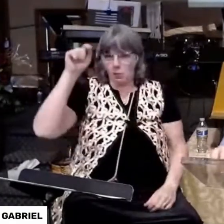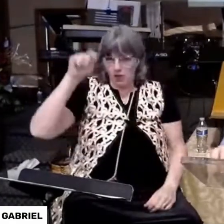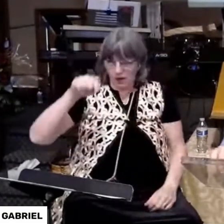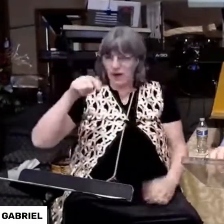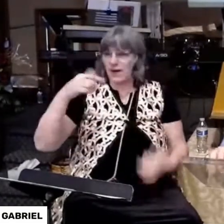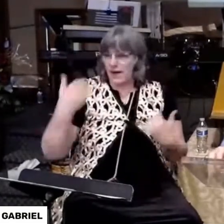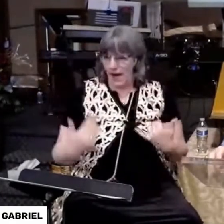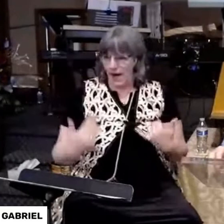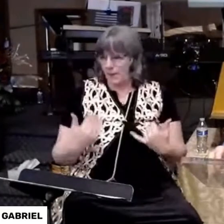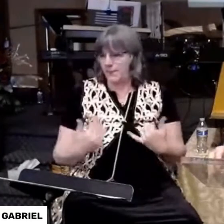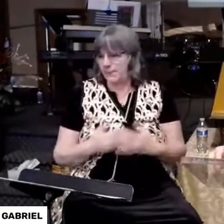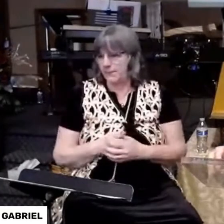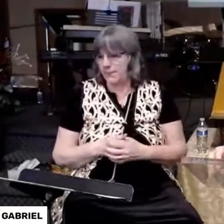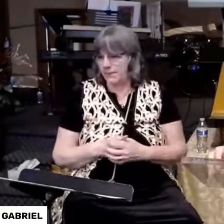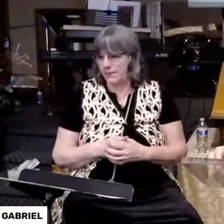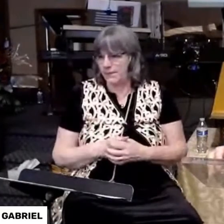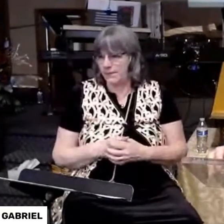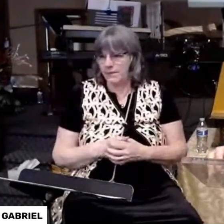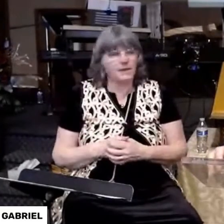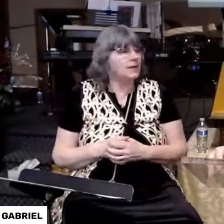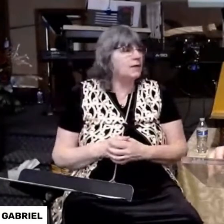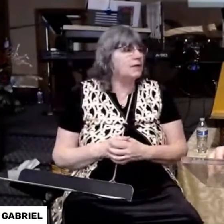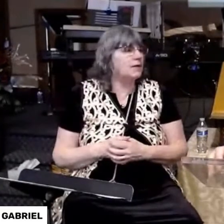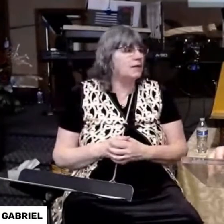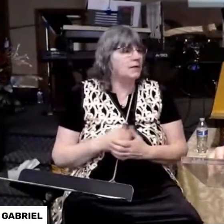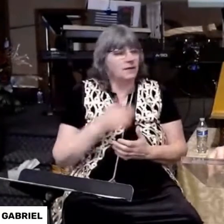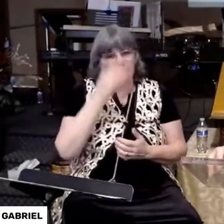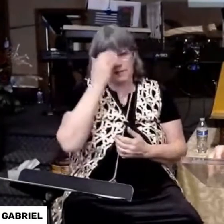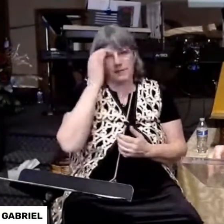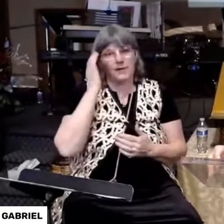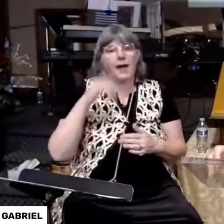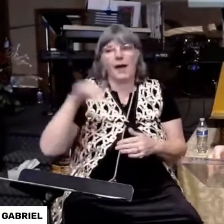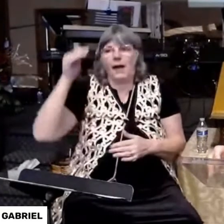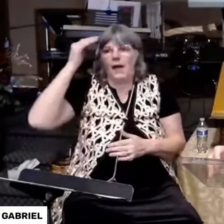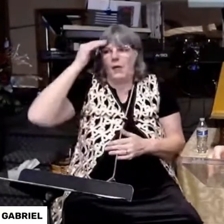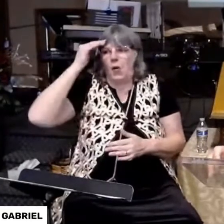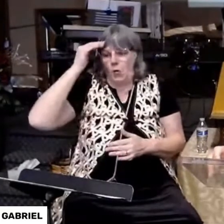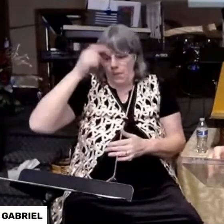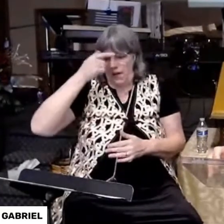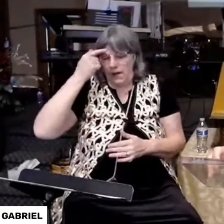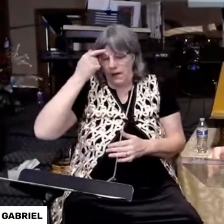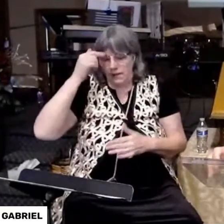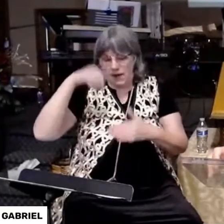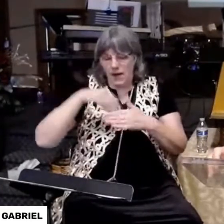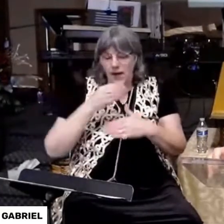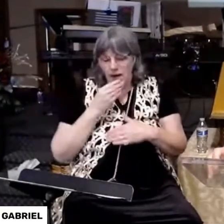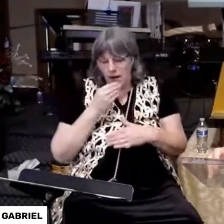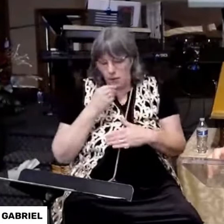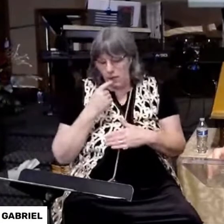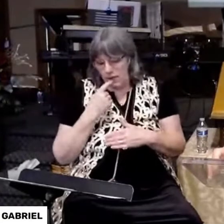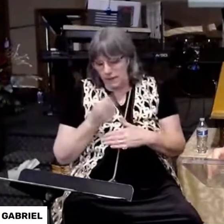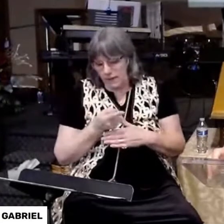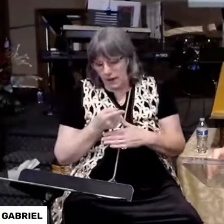is the same for us today. And I know that because of what it says in Hebrews